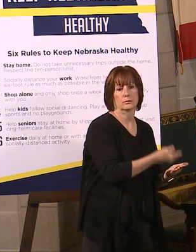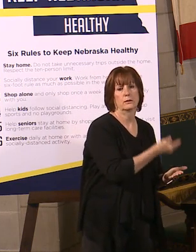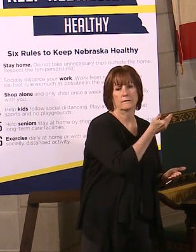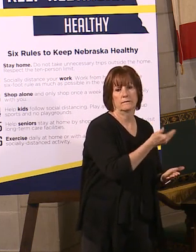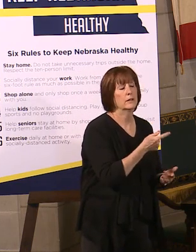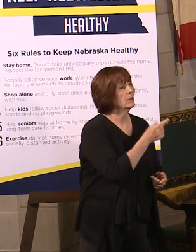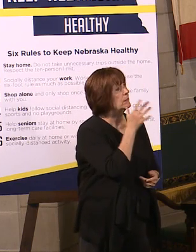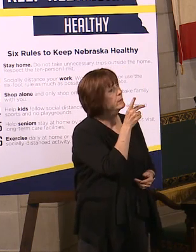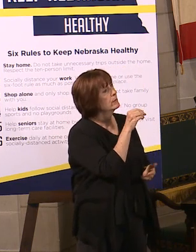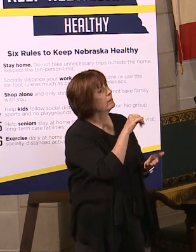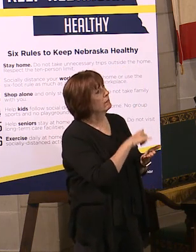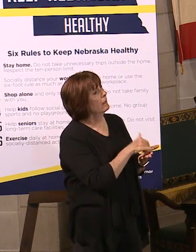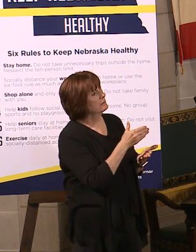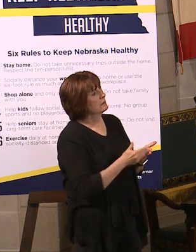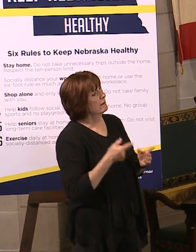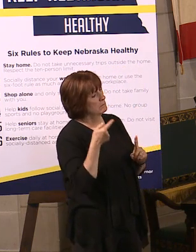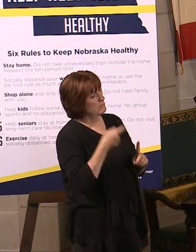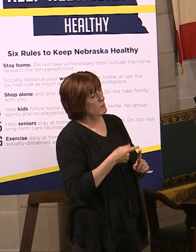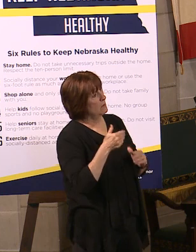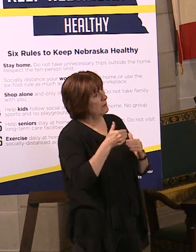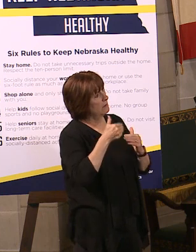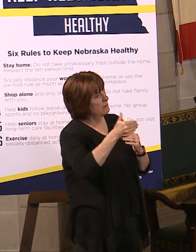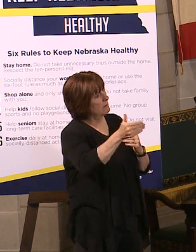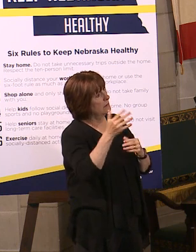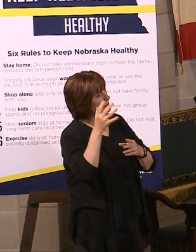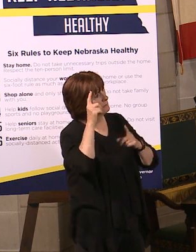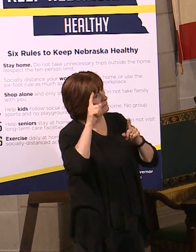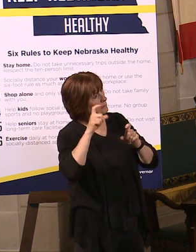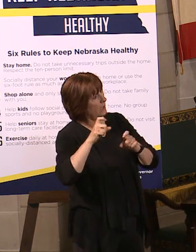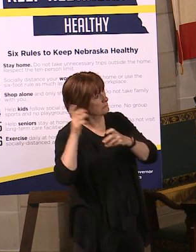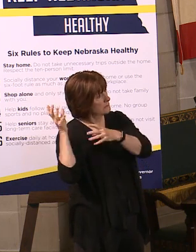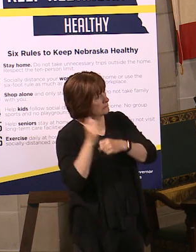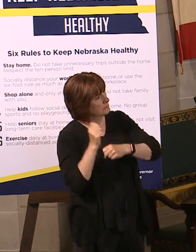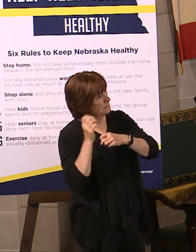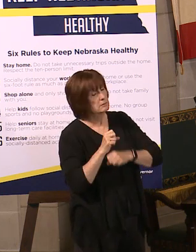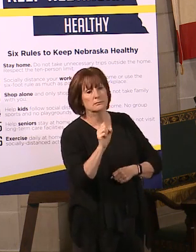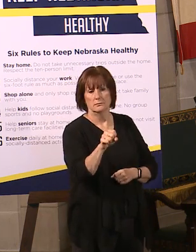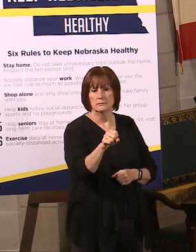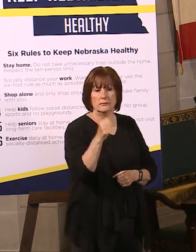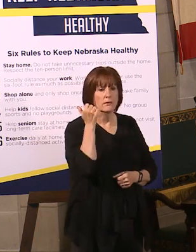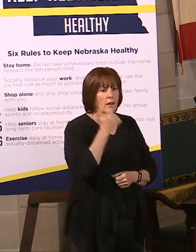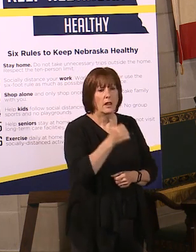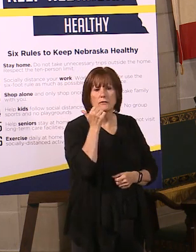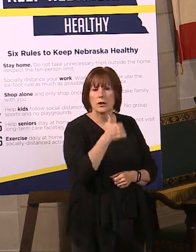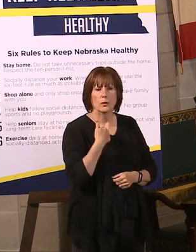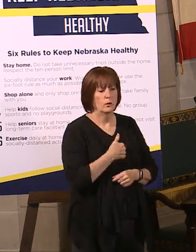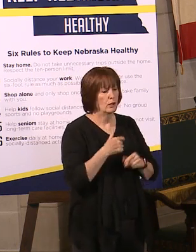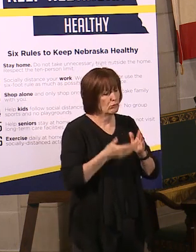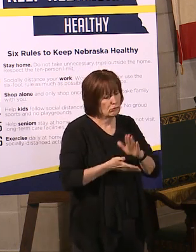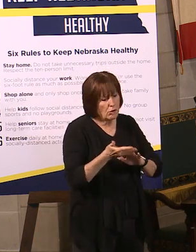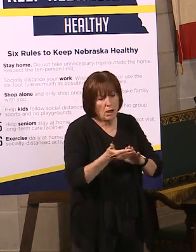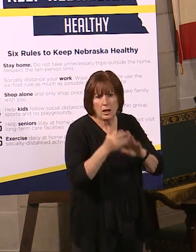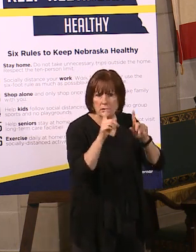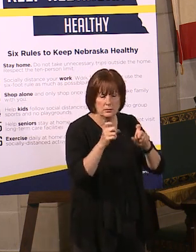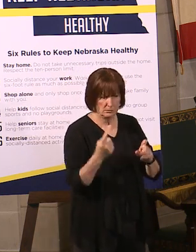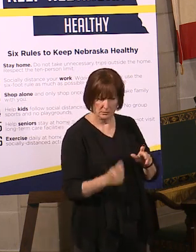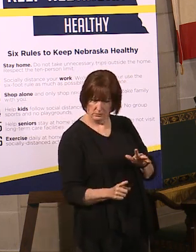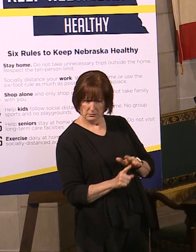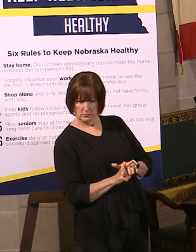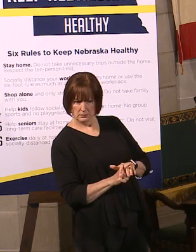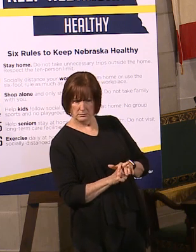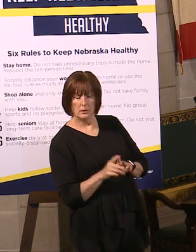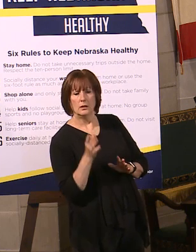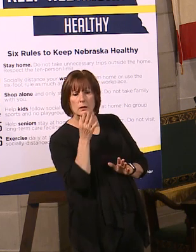So you will do that at some point with these tests that are coming in? Absolutely. Every day that we're running tests, if there's something that comes up,